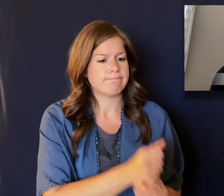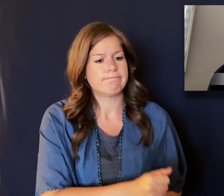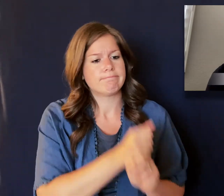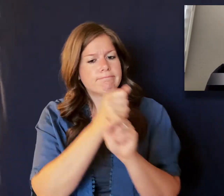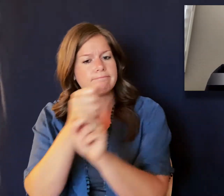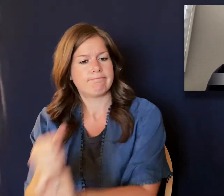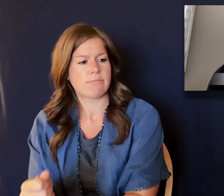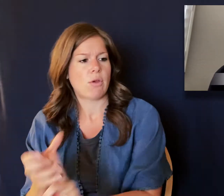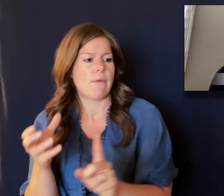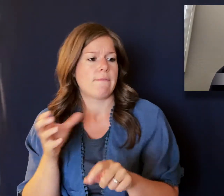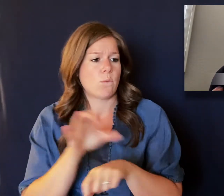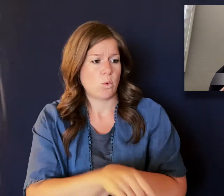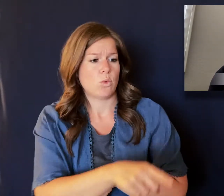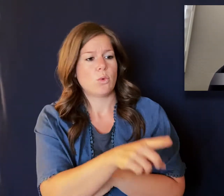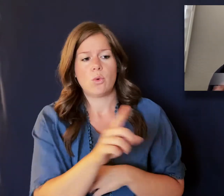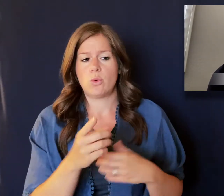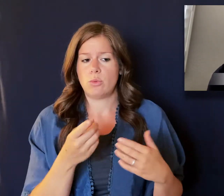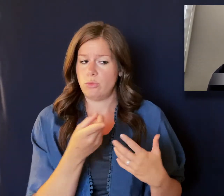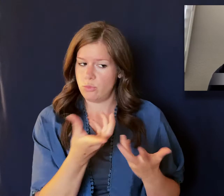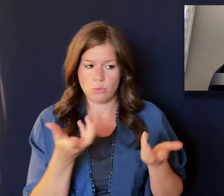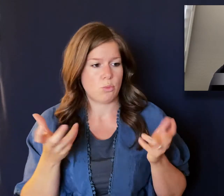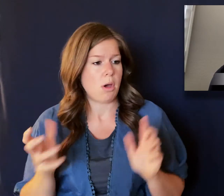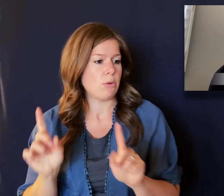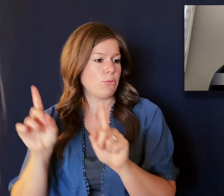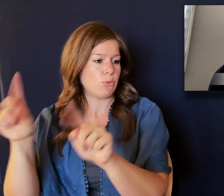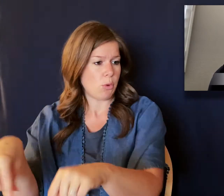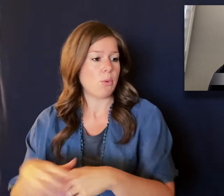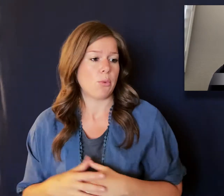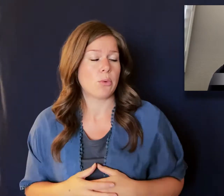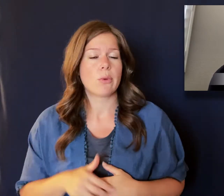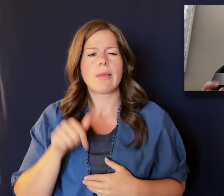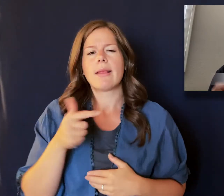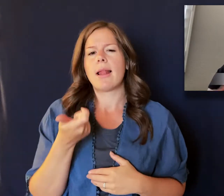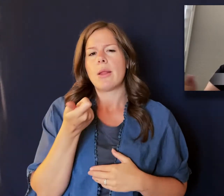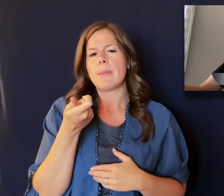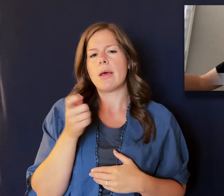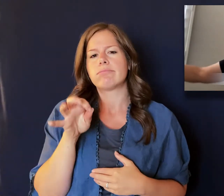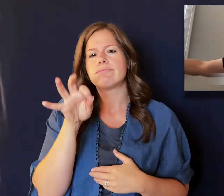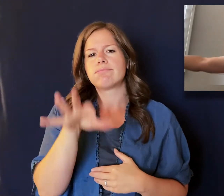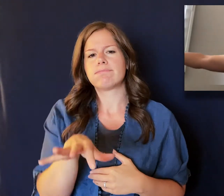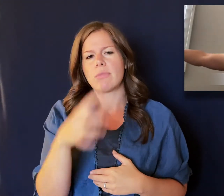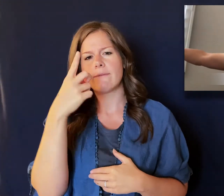Peter and the disciples a little bit of a foretaste of what's coming. So